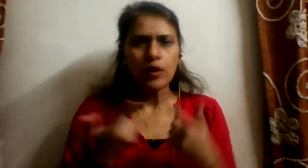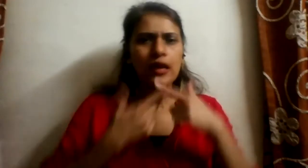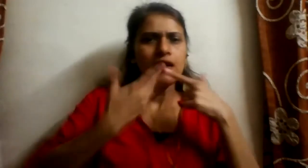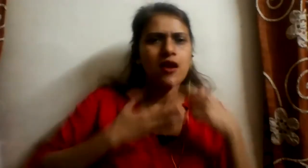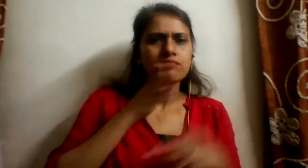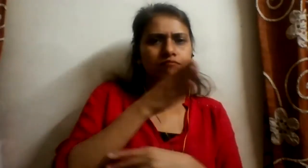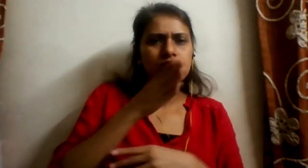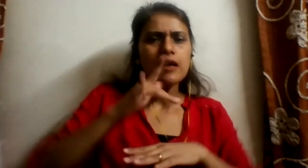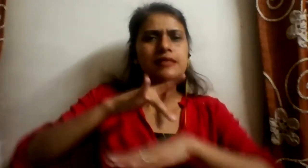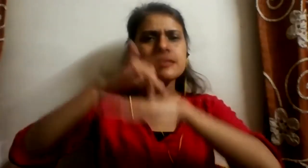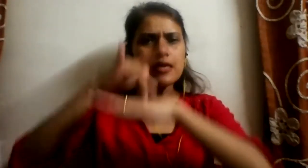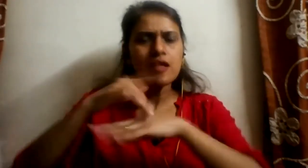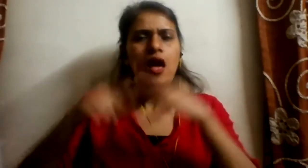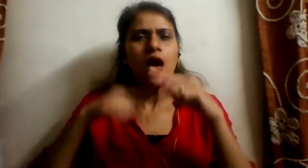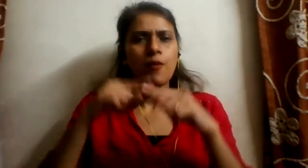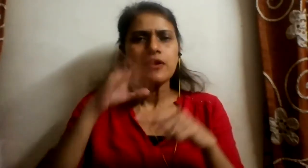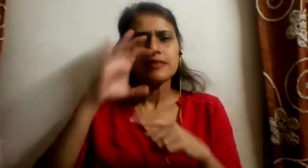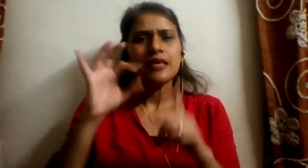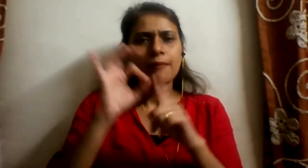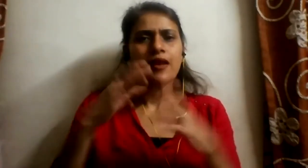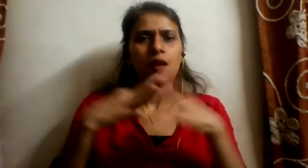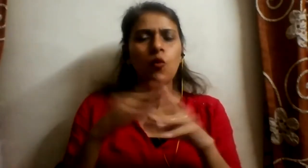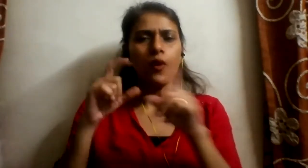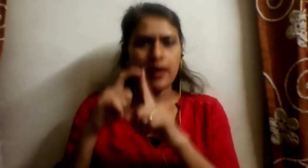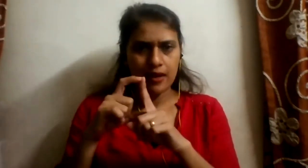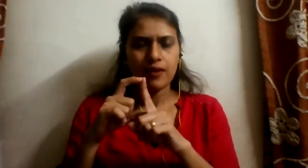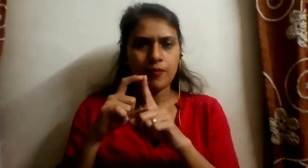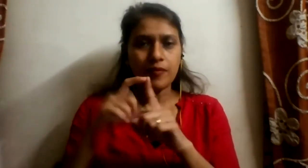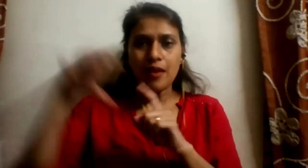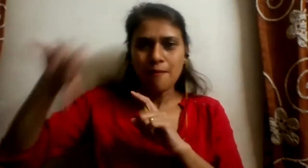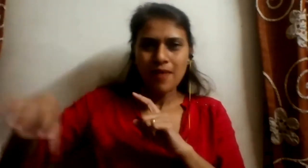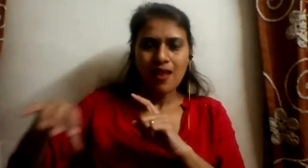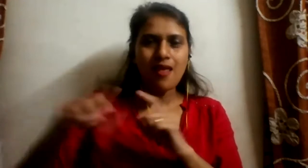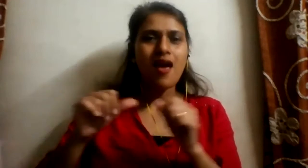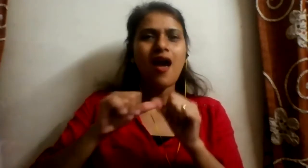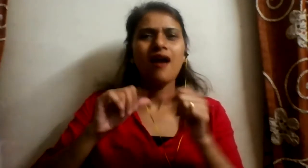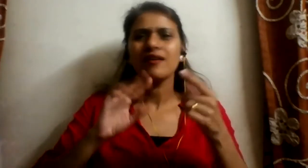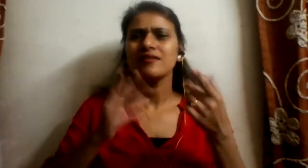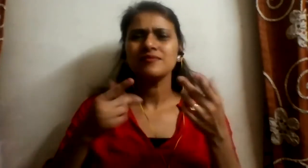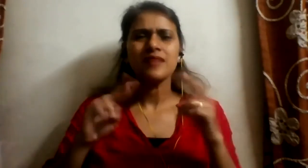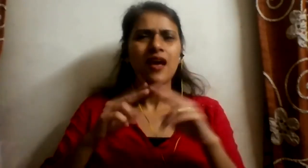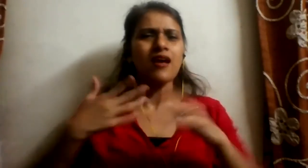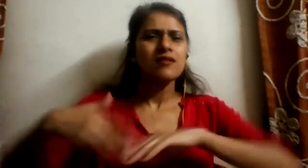National CPWD Academy to train people, architects and engineers, on design, on disability etiquettes, on